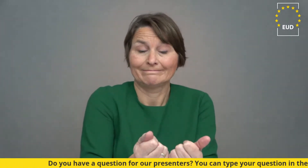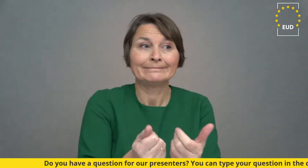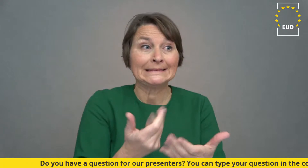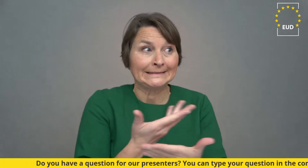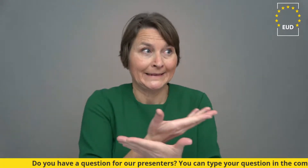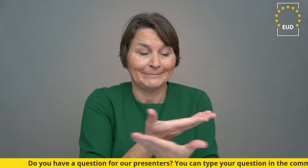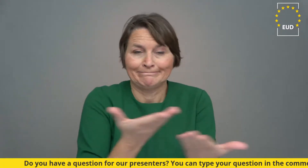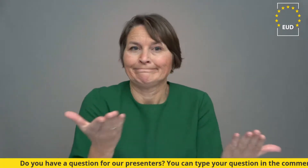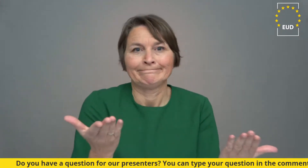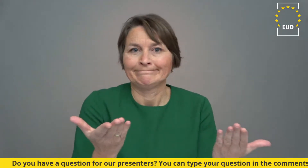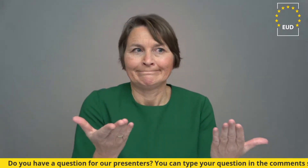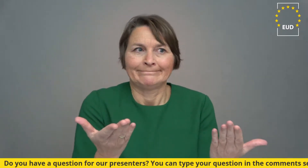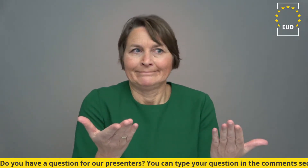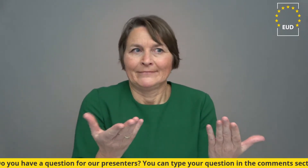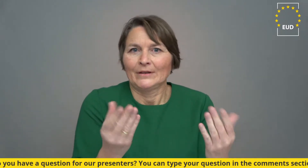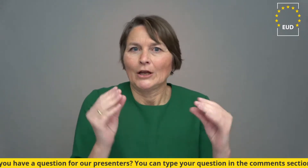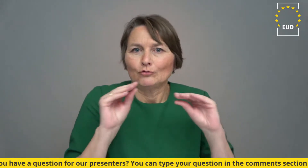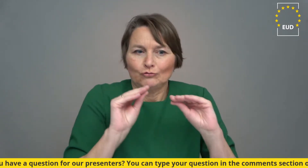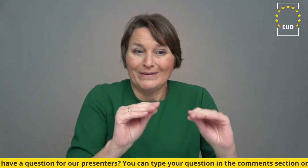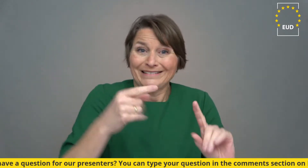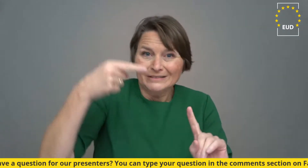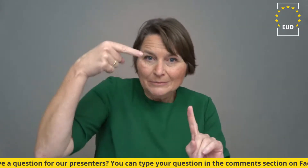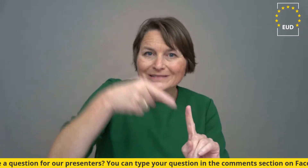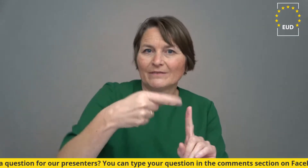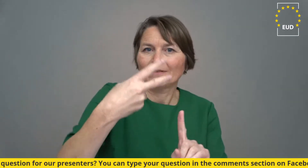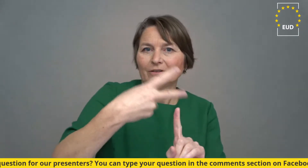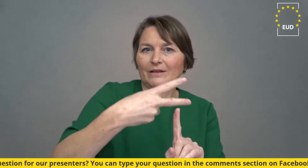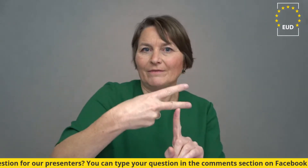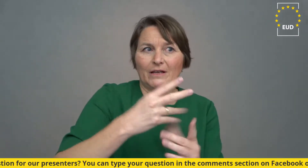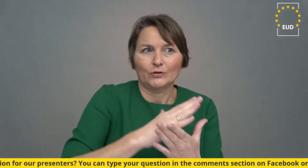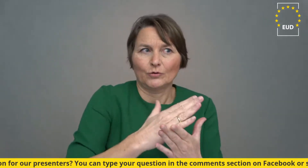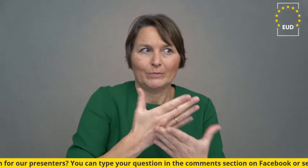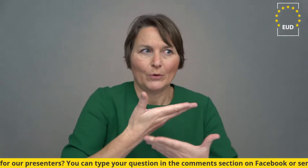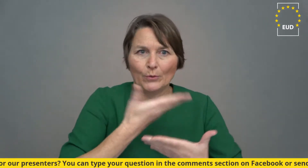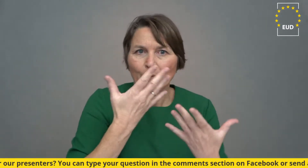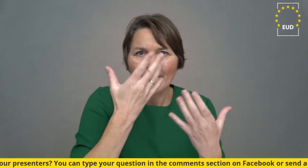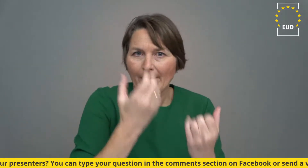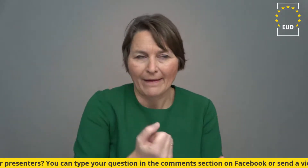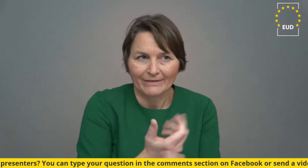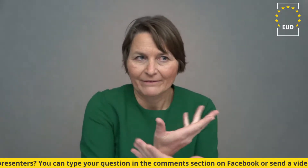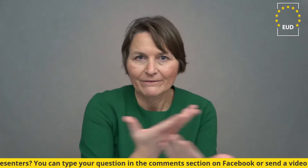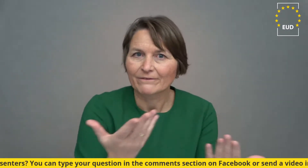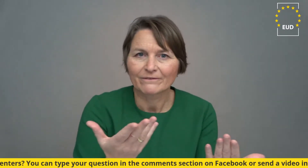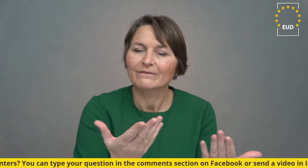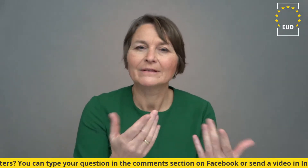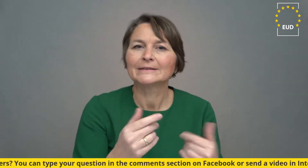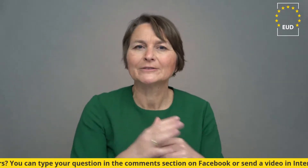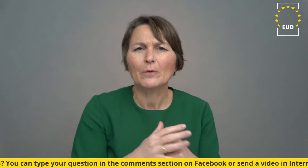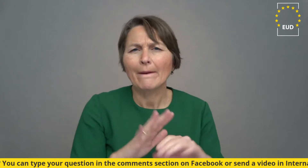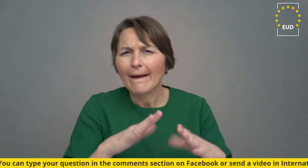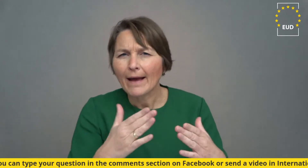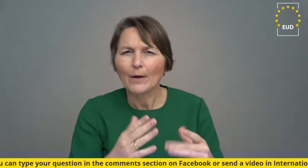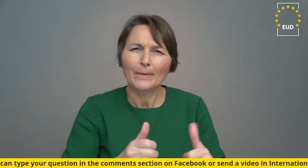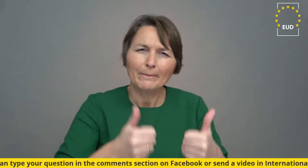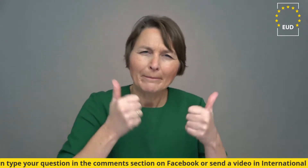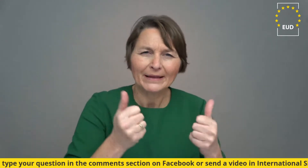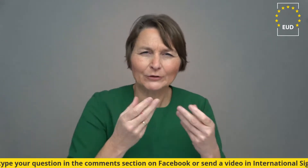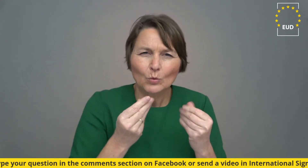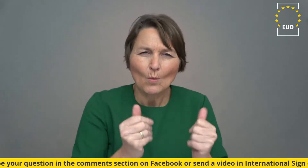Secondly, we also need to, in conjunction, look at the quality of interpretation. There are no trainings out there